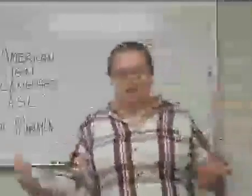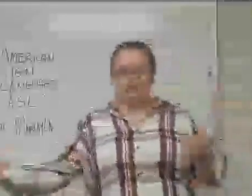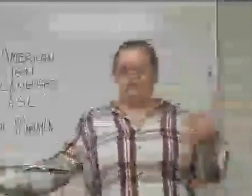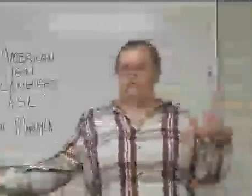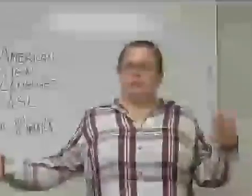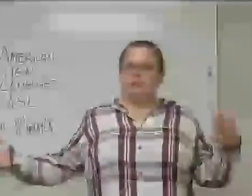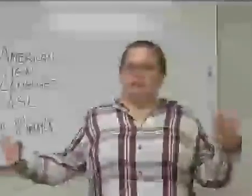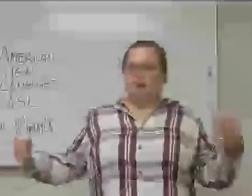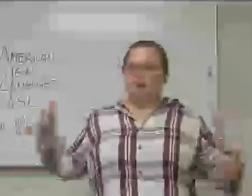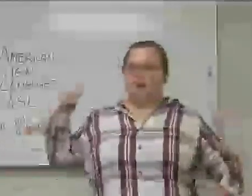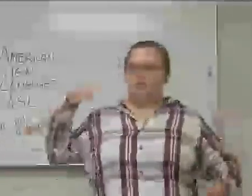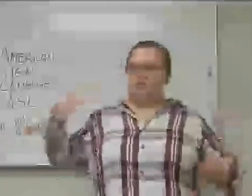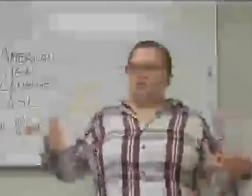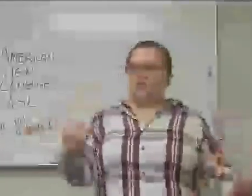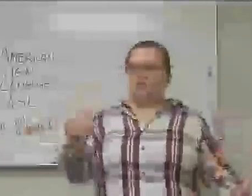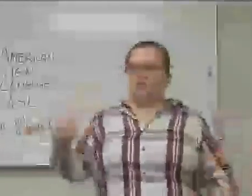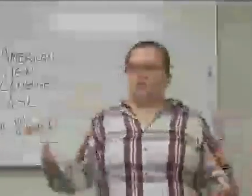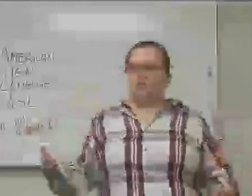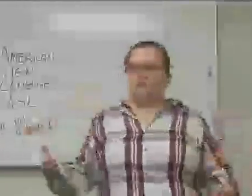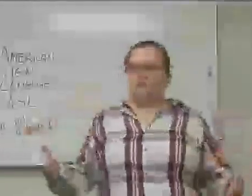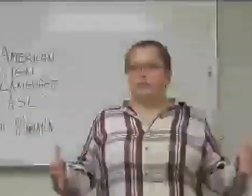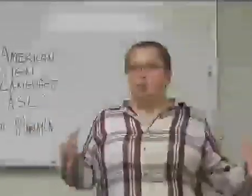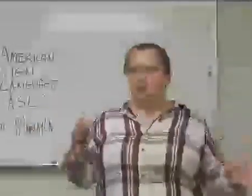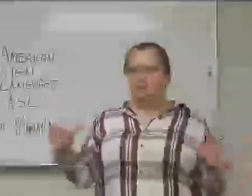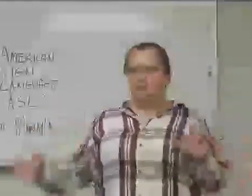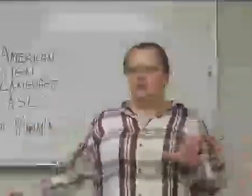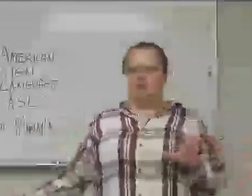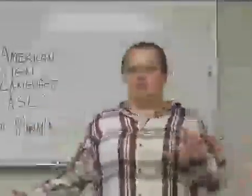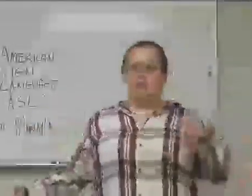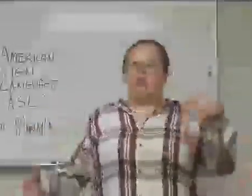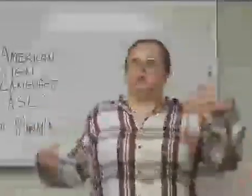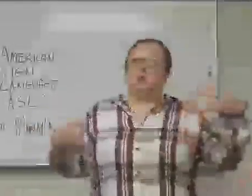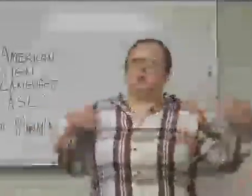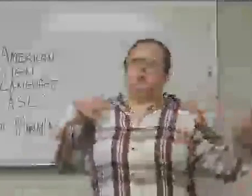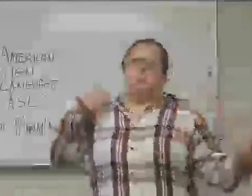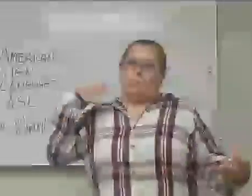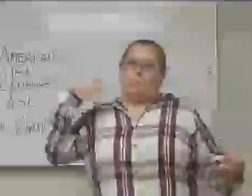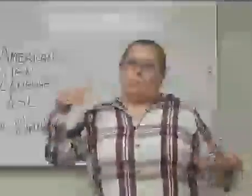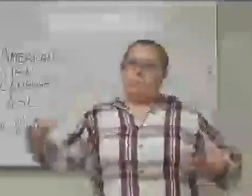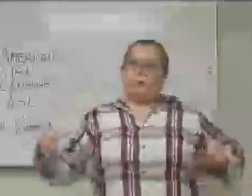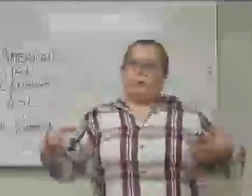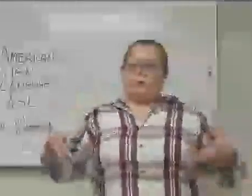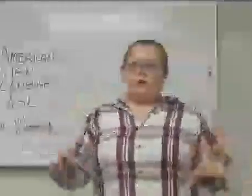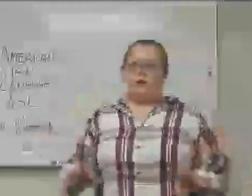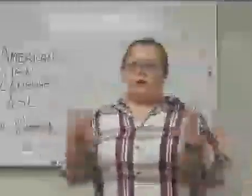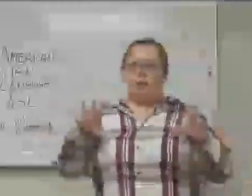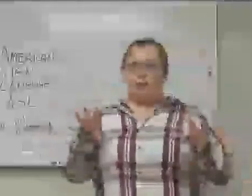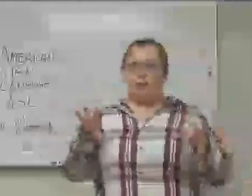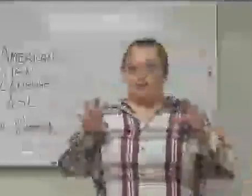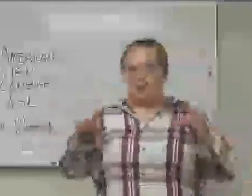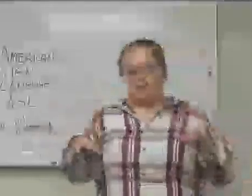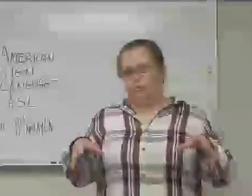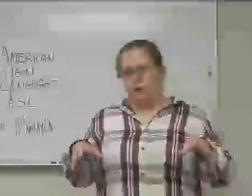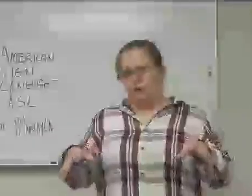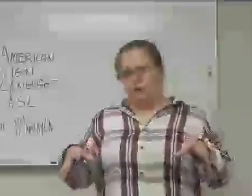lost. It kind of sets that tone of like trying to figure out what's kind of needed in the